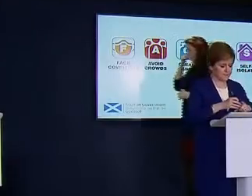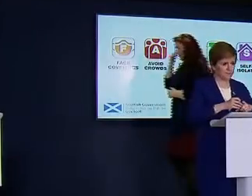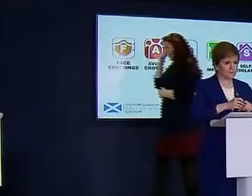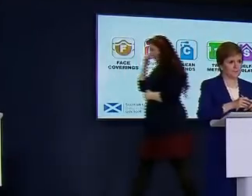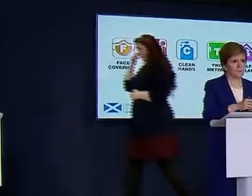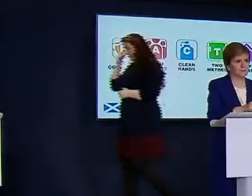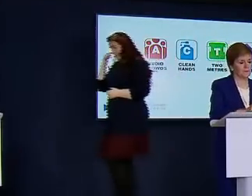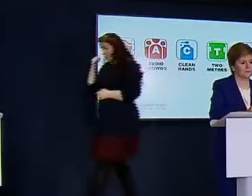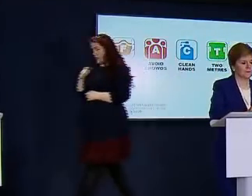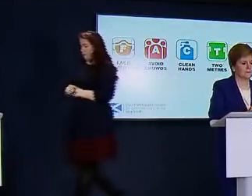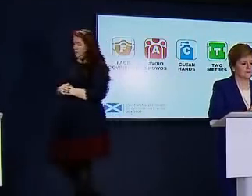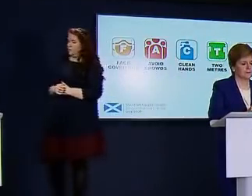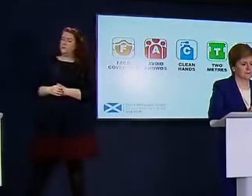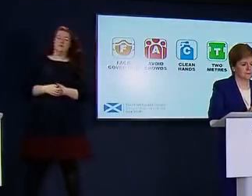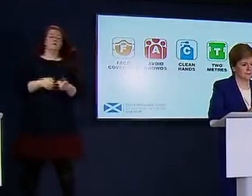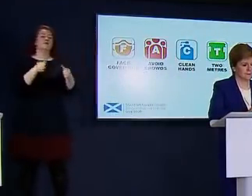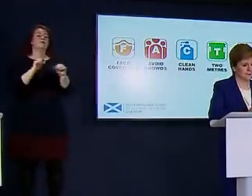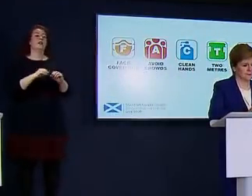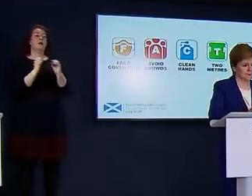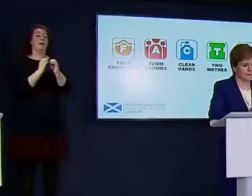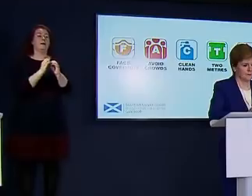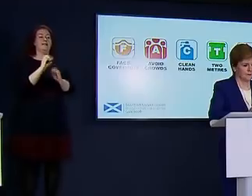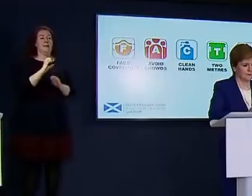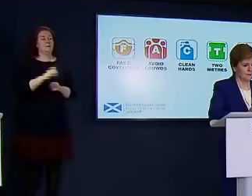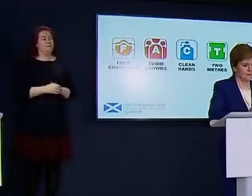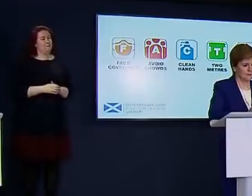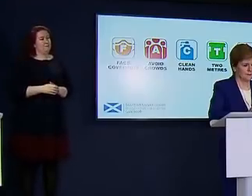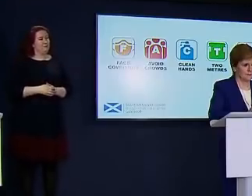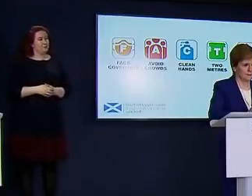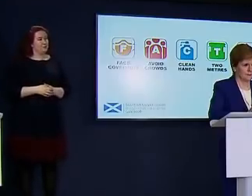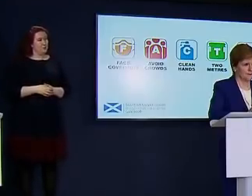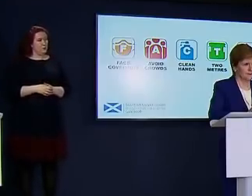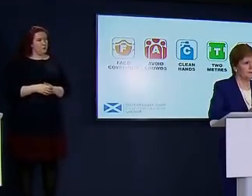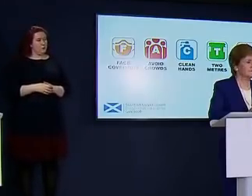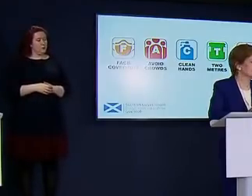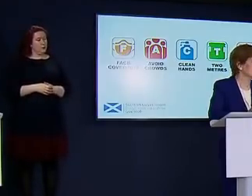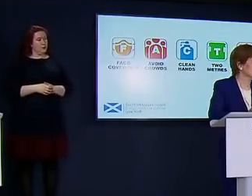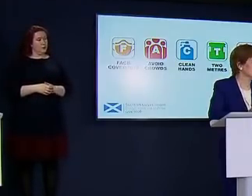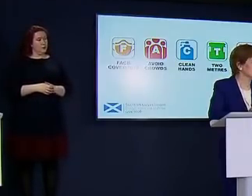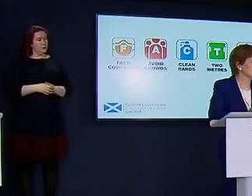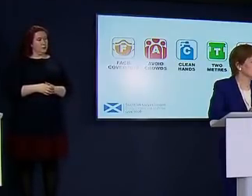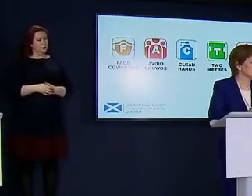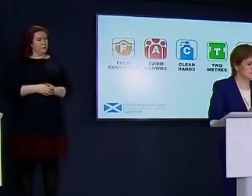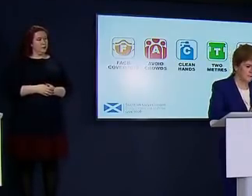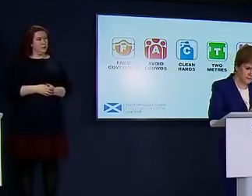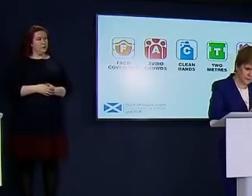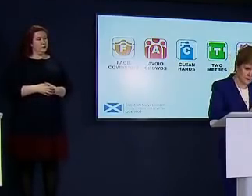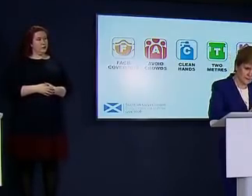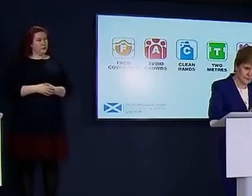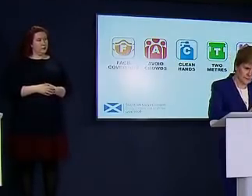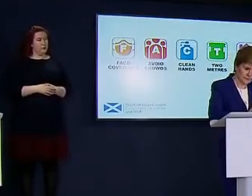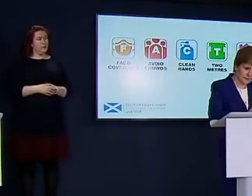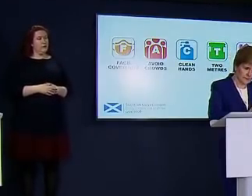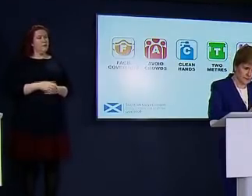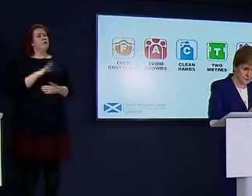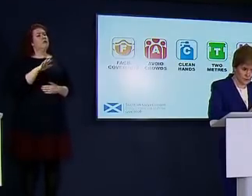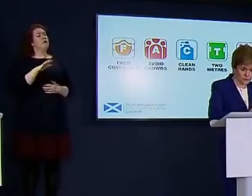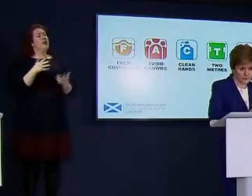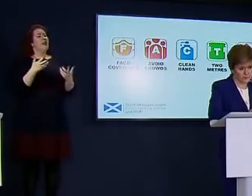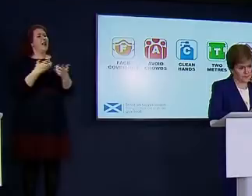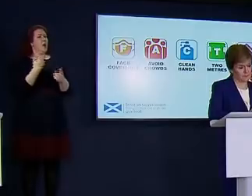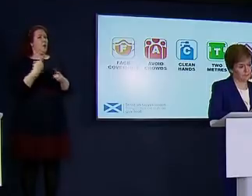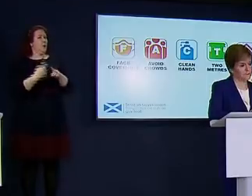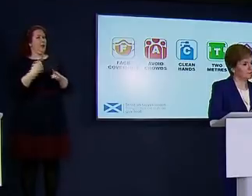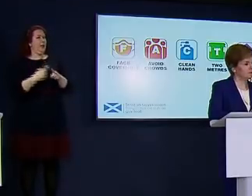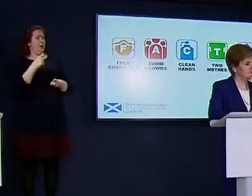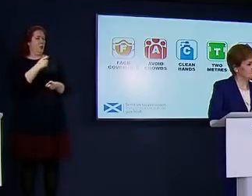BBC. Thanks, First Minister. I wonder how soon you might look to remove social distancing rules